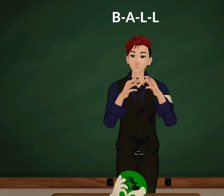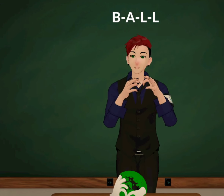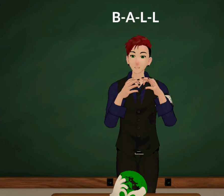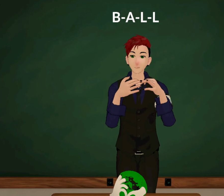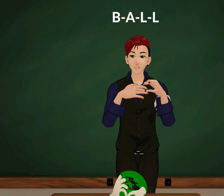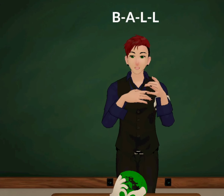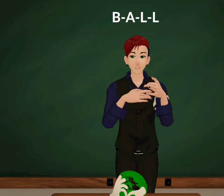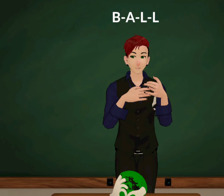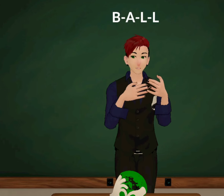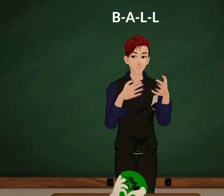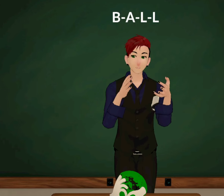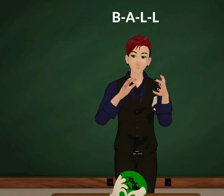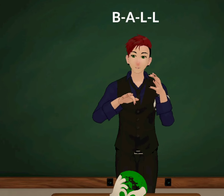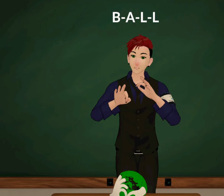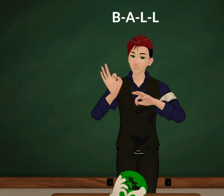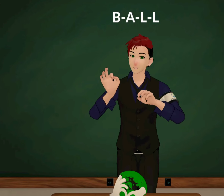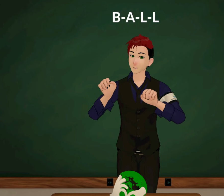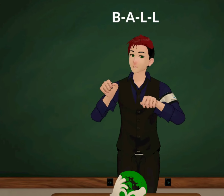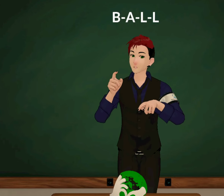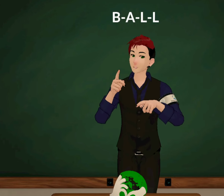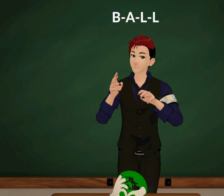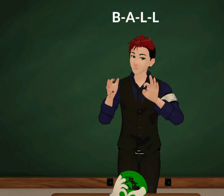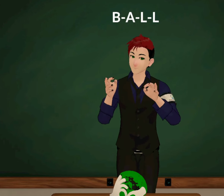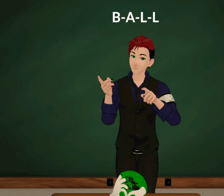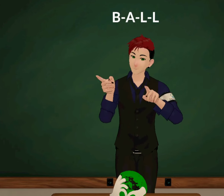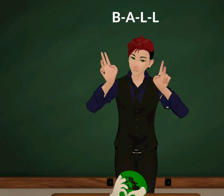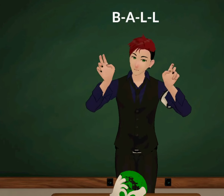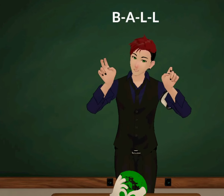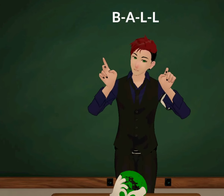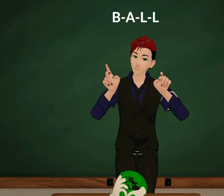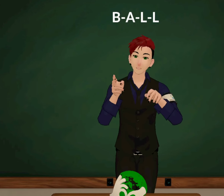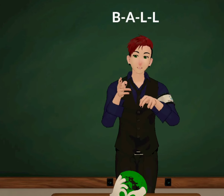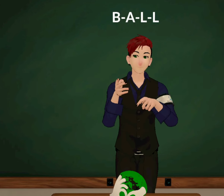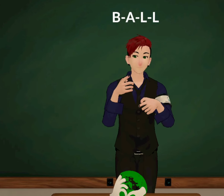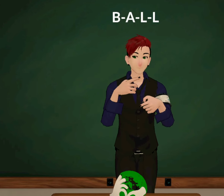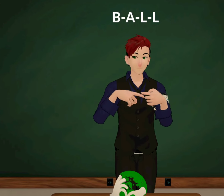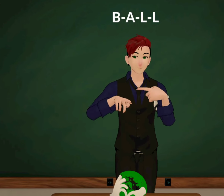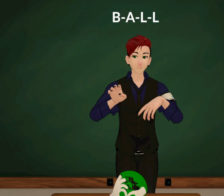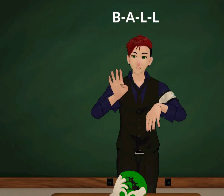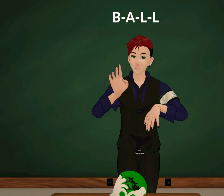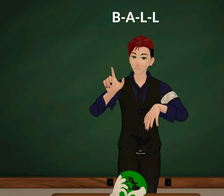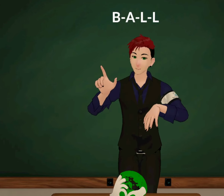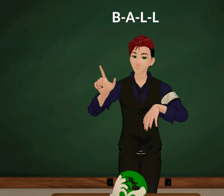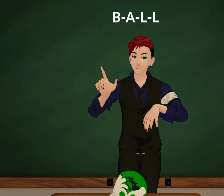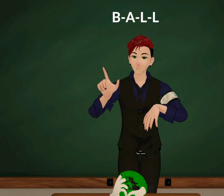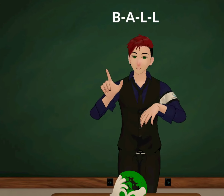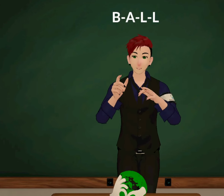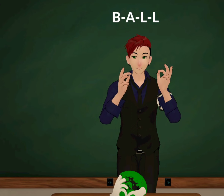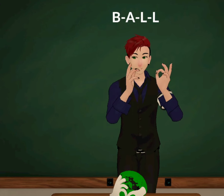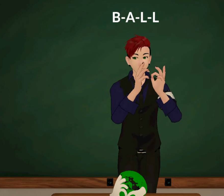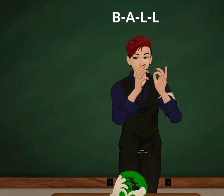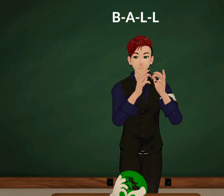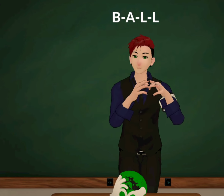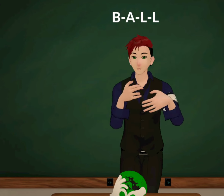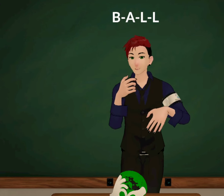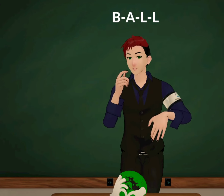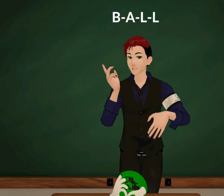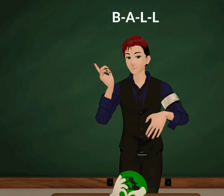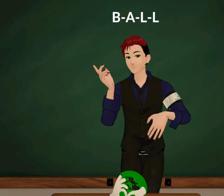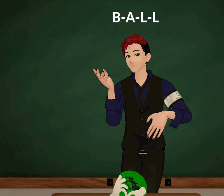but whenever I found out you can correctly sign ball instead of saying ball, I